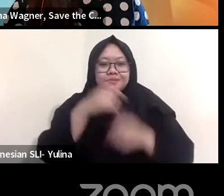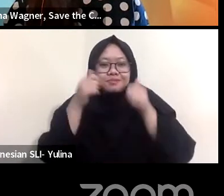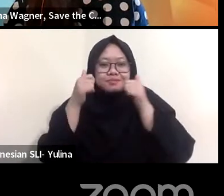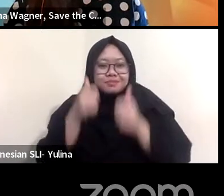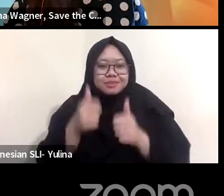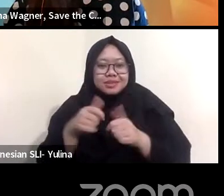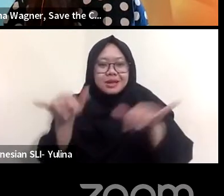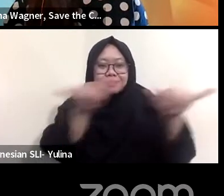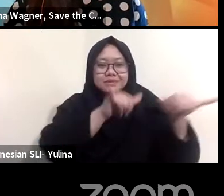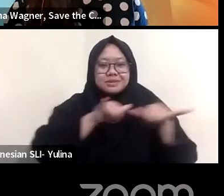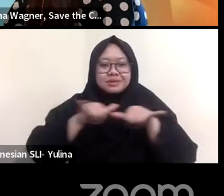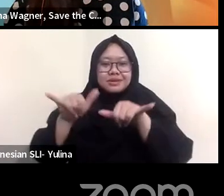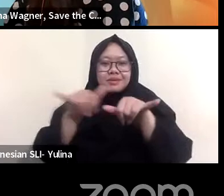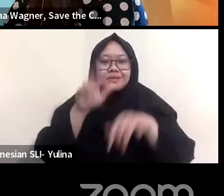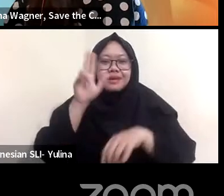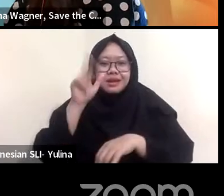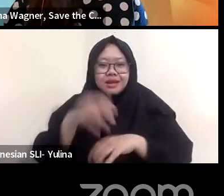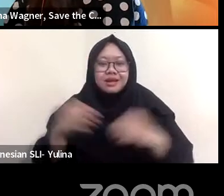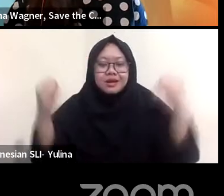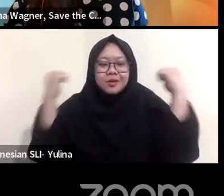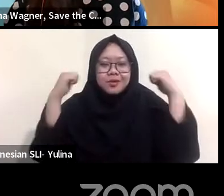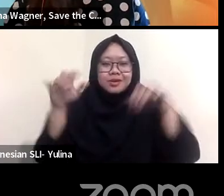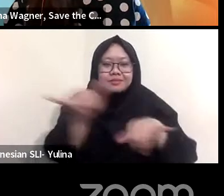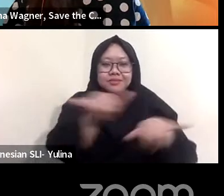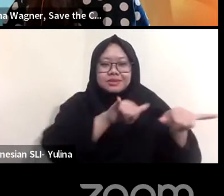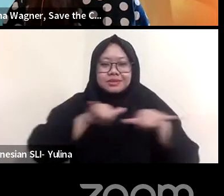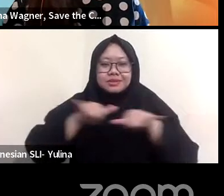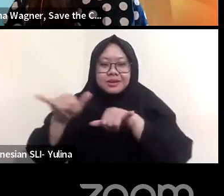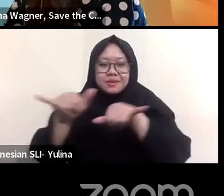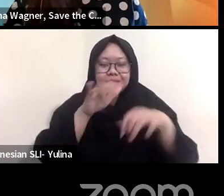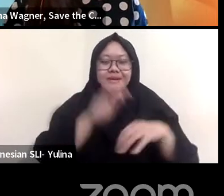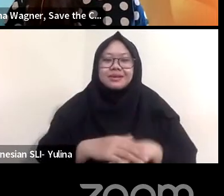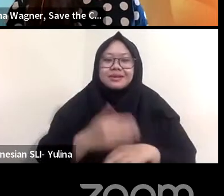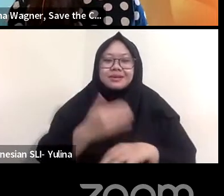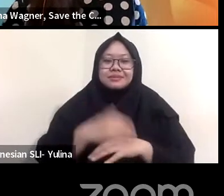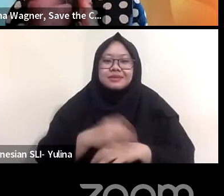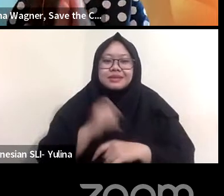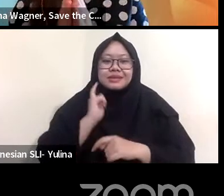once again, and bye for now. Thank you, everyone.